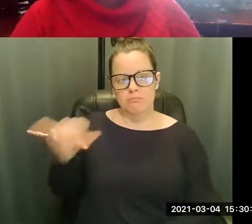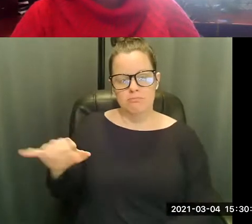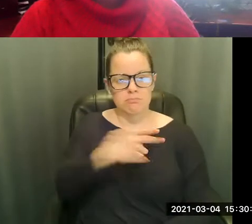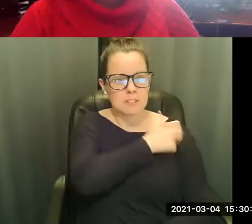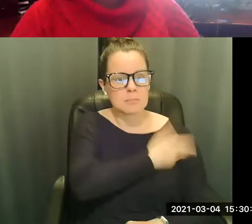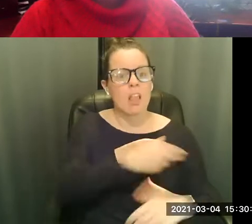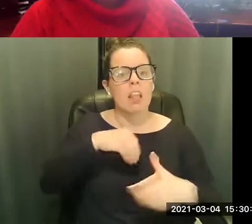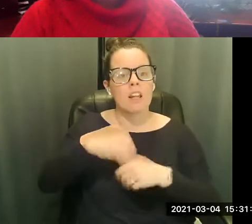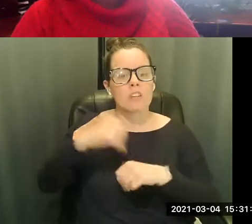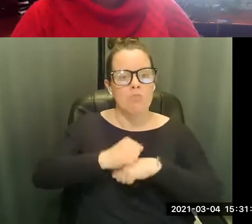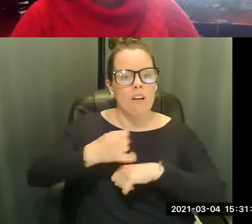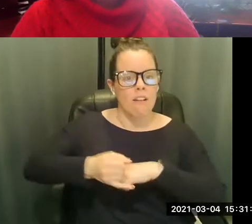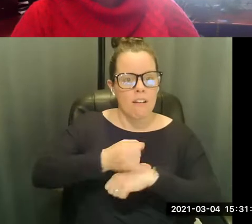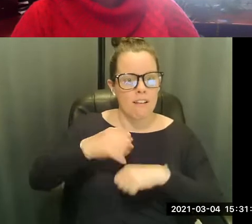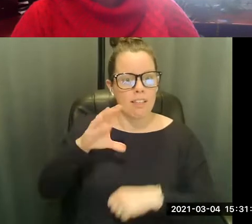County.